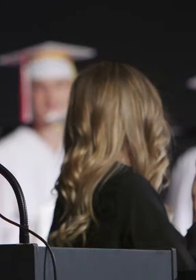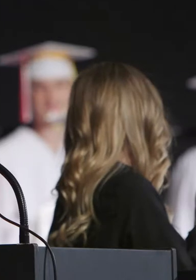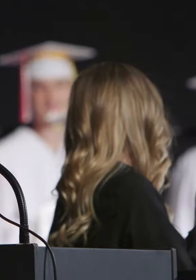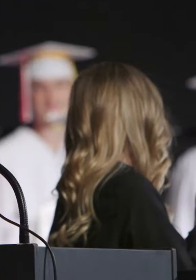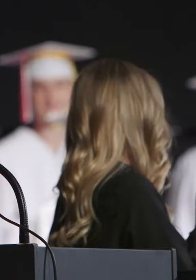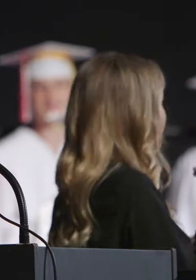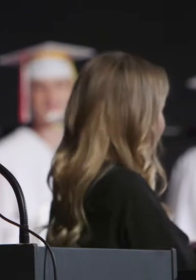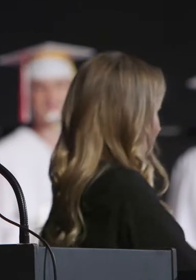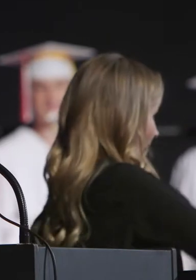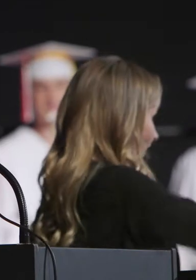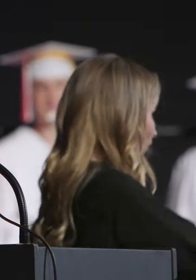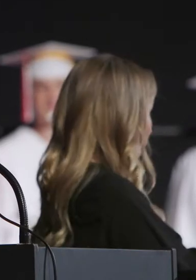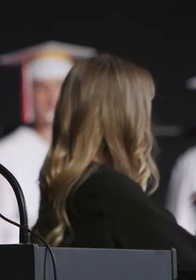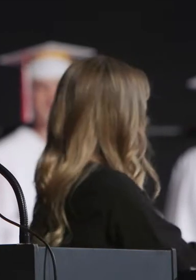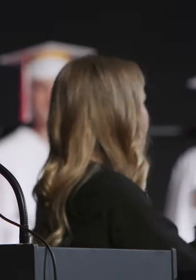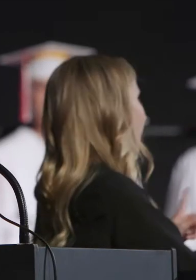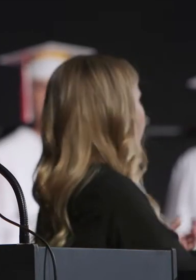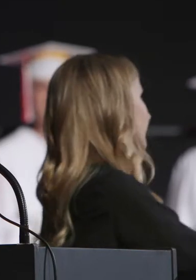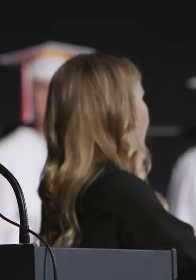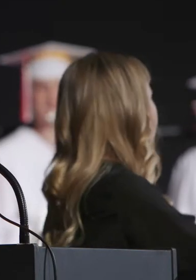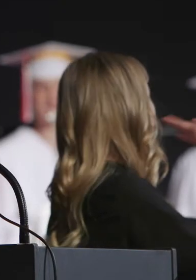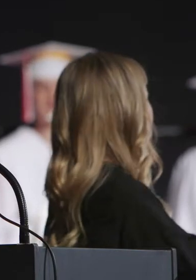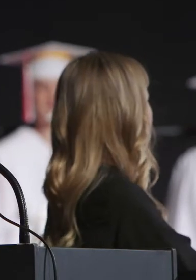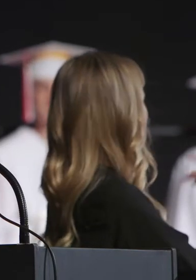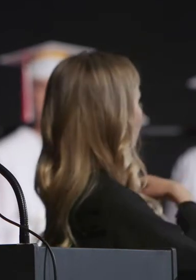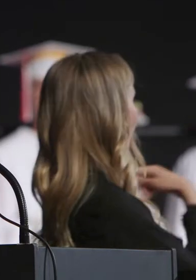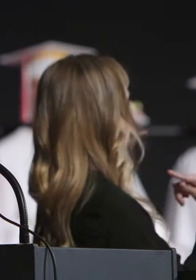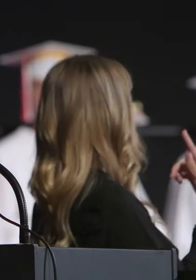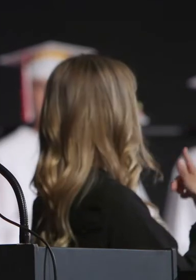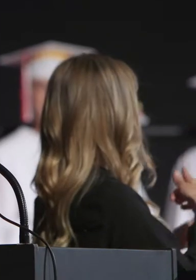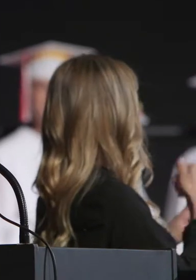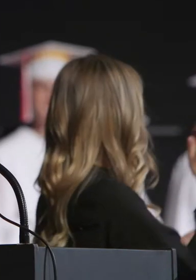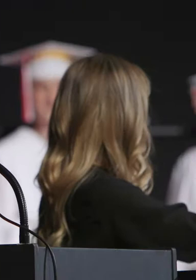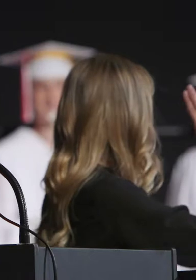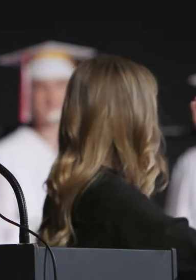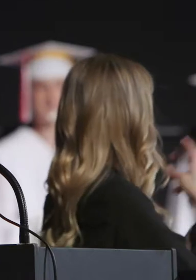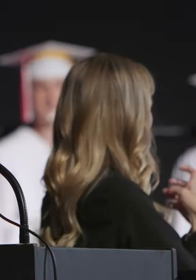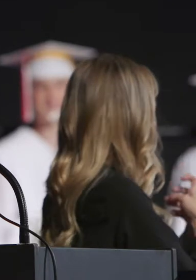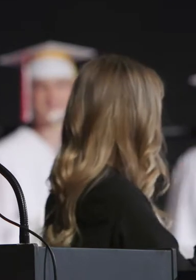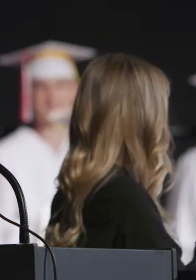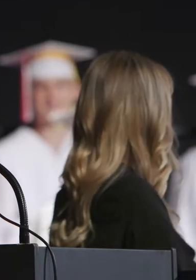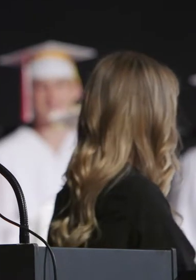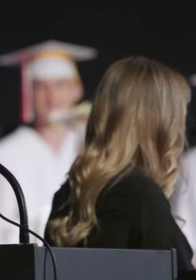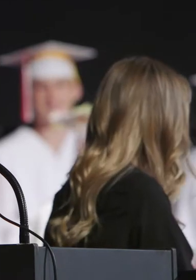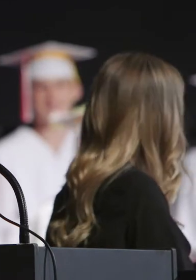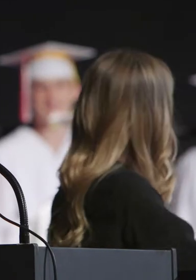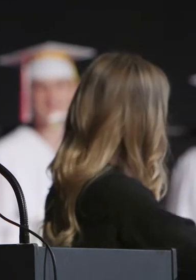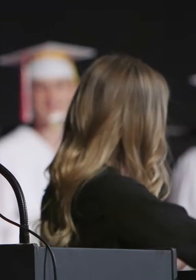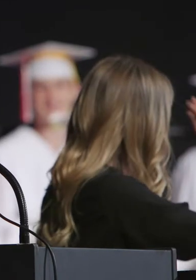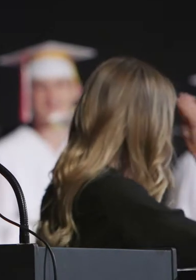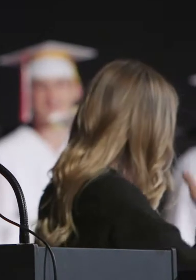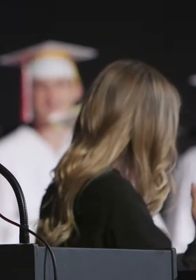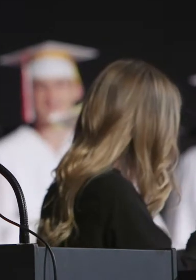but he subsequently dies after being cut by his uncle's poison swordship during the fight. Huh? Are these the lessons of the life to be learned in high